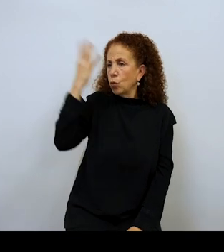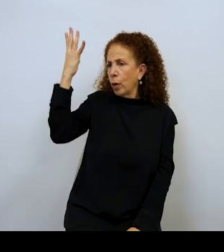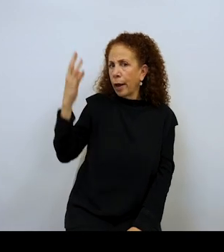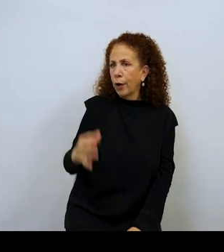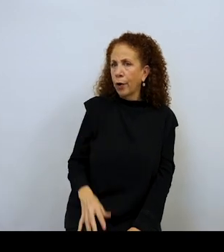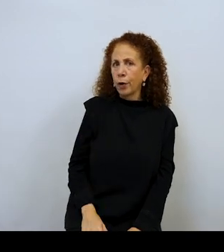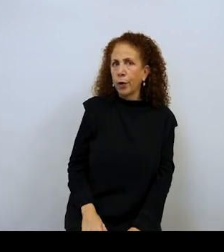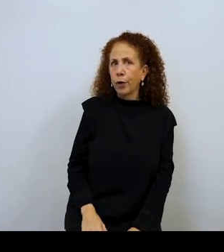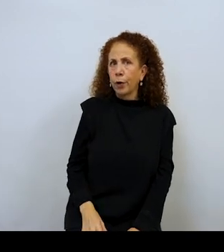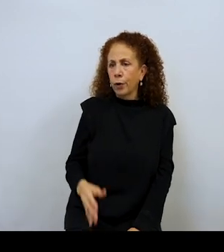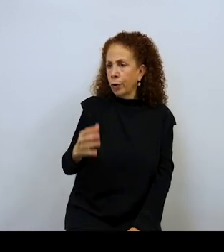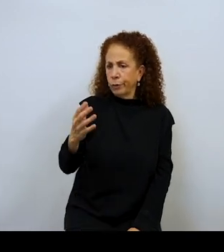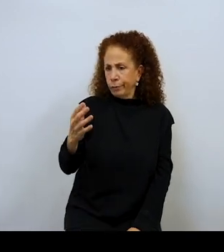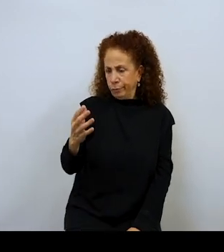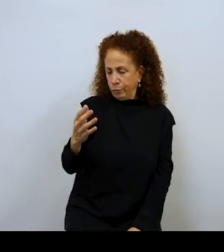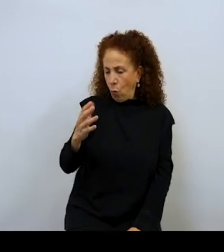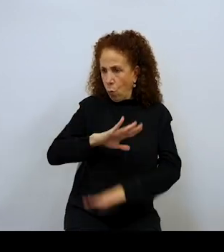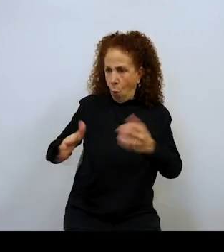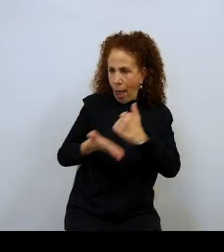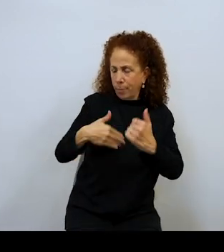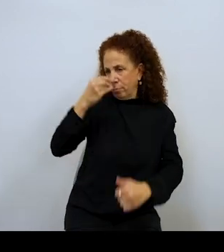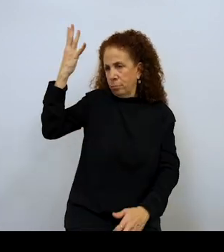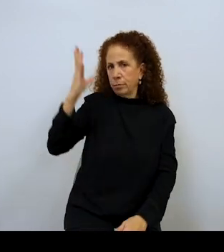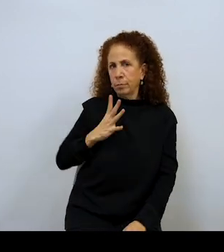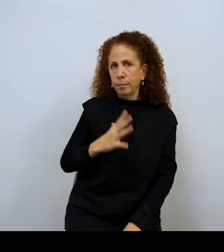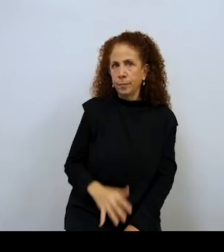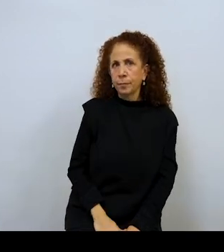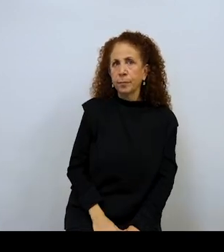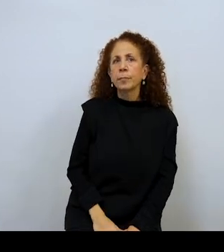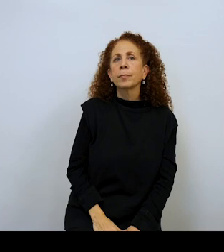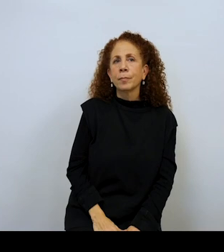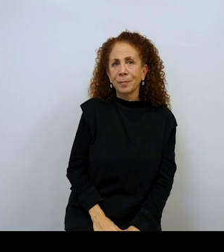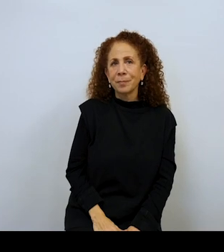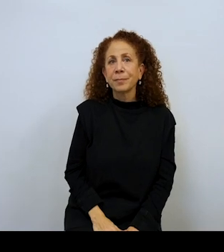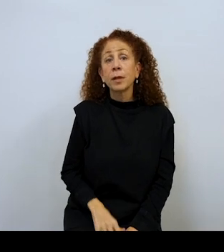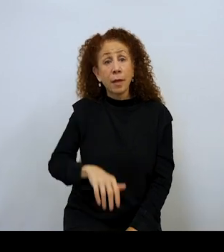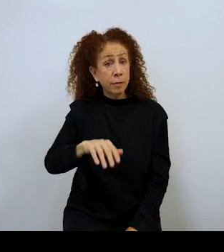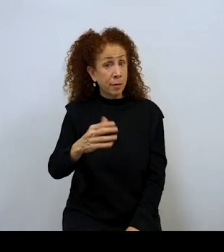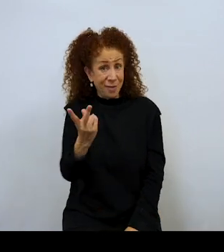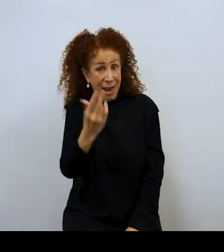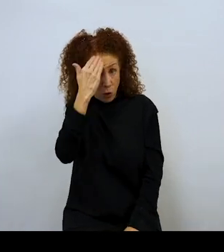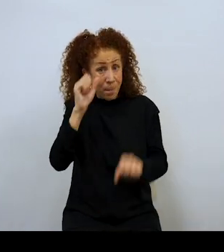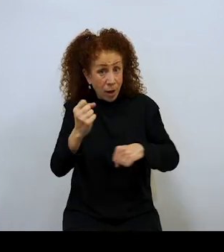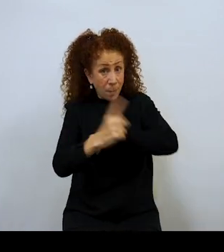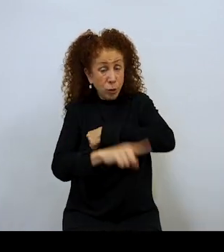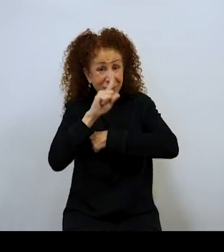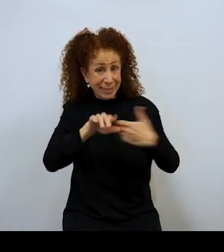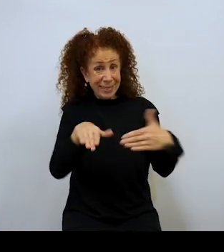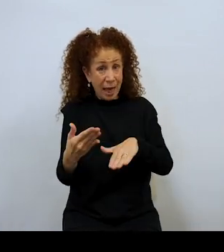essentially? You know, you've chosen, you're not with me, what do you care? And they know that the possible punishment is death mm-hmm. for disobeying the